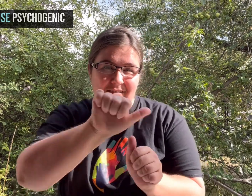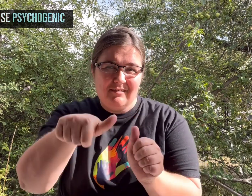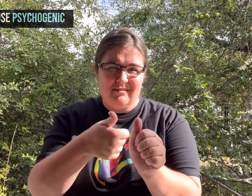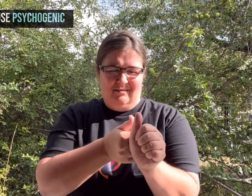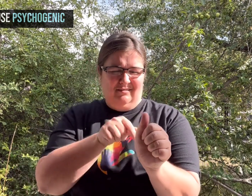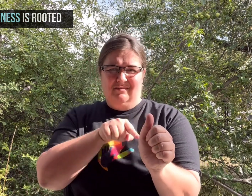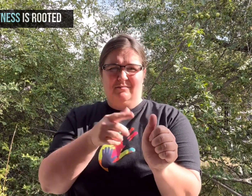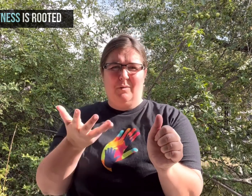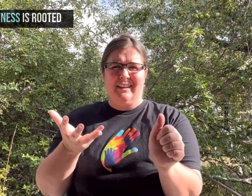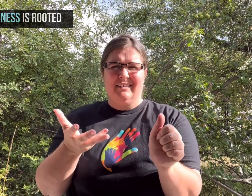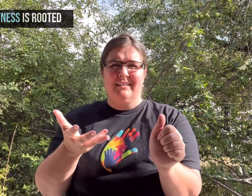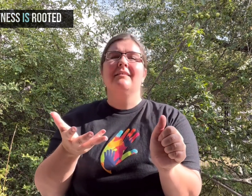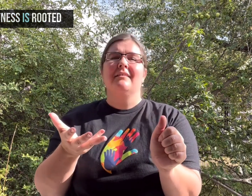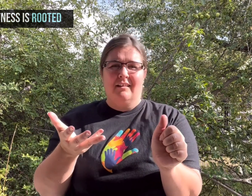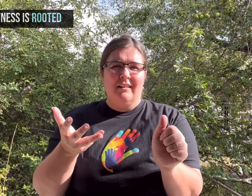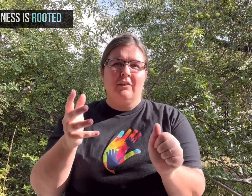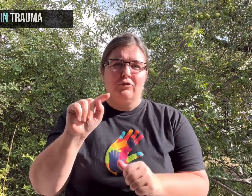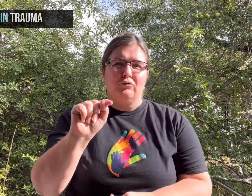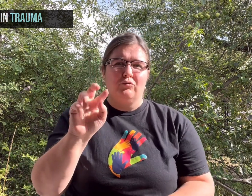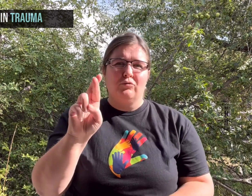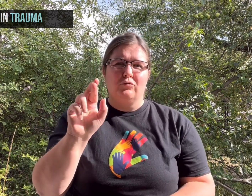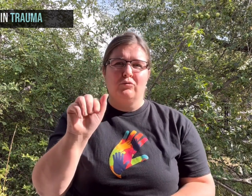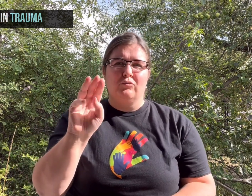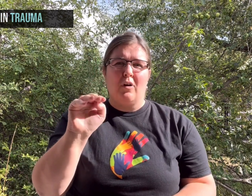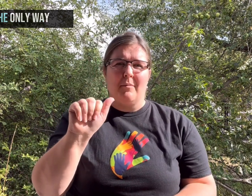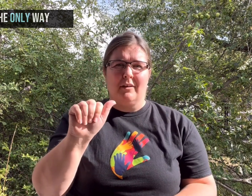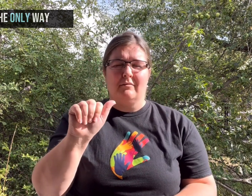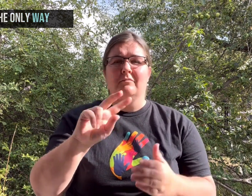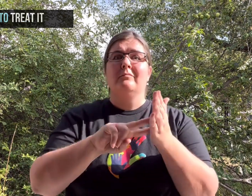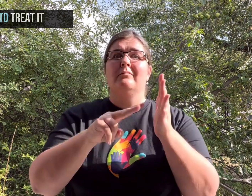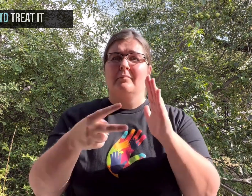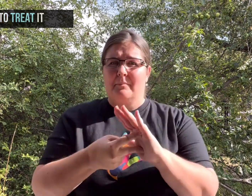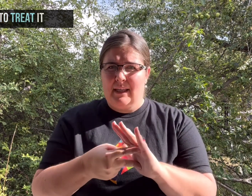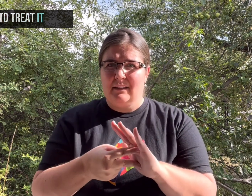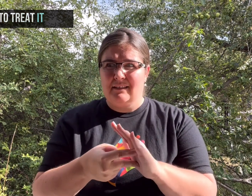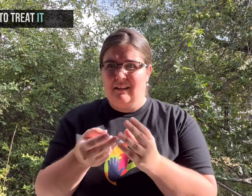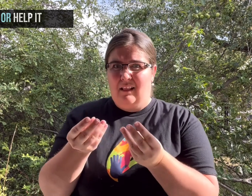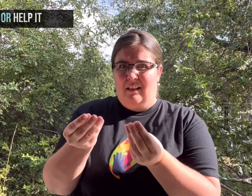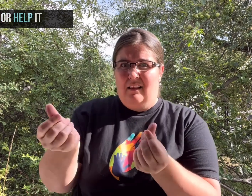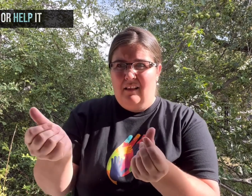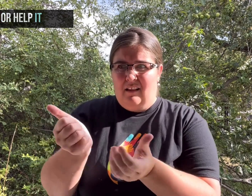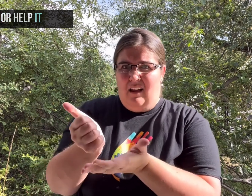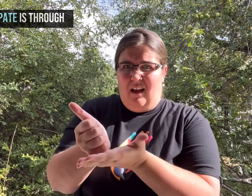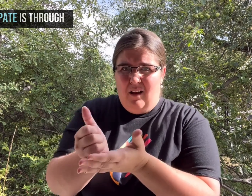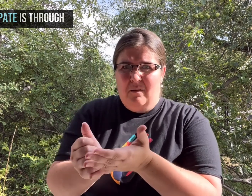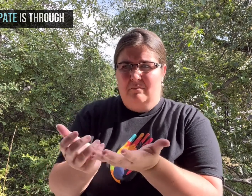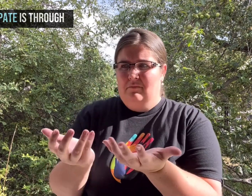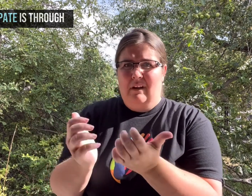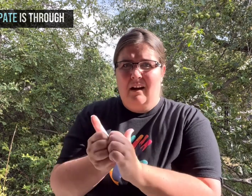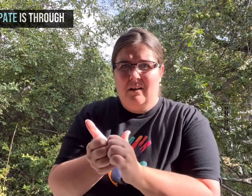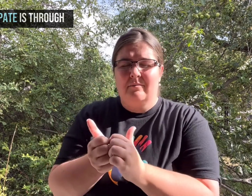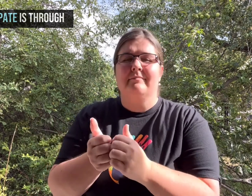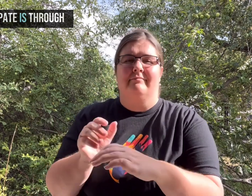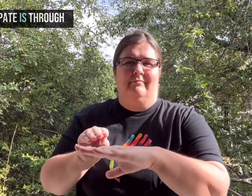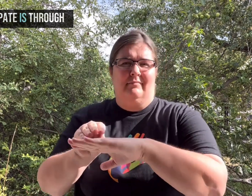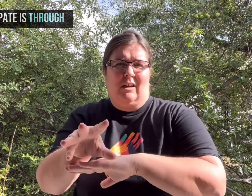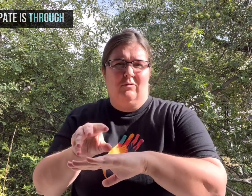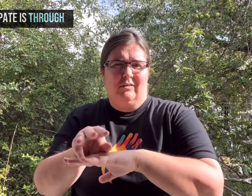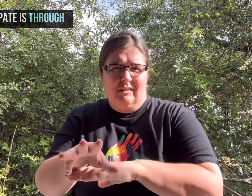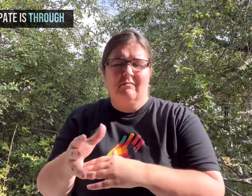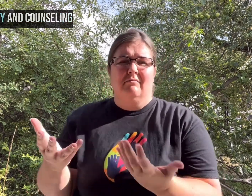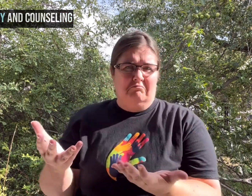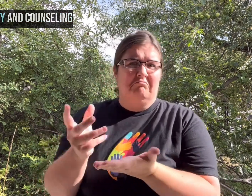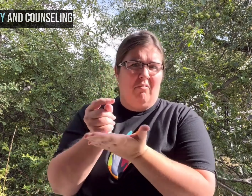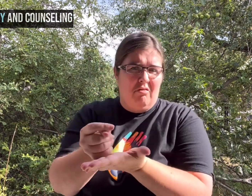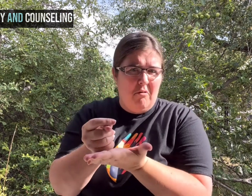Because psychogenic deafness is rooted in trauma, the only way to treat it or help it dissipate